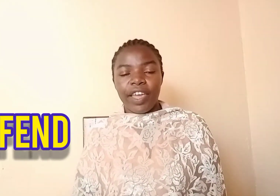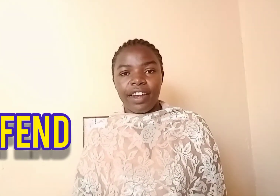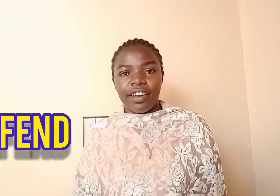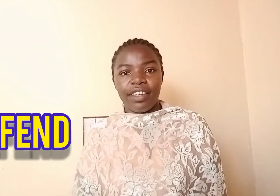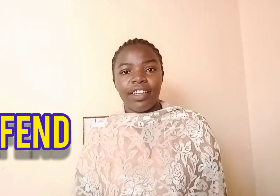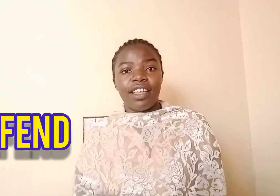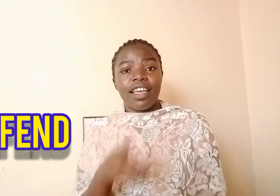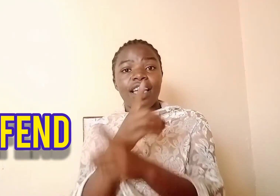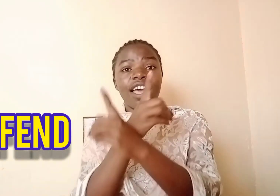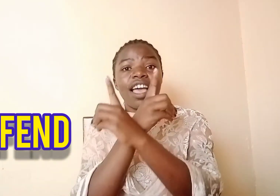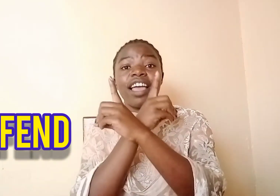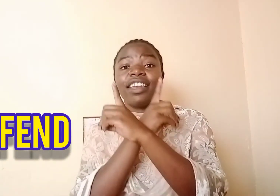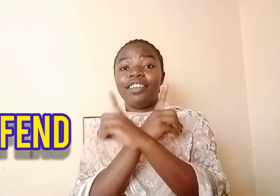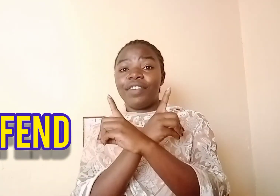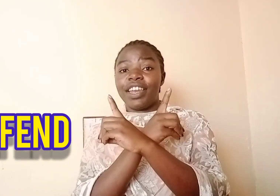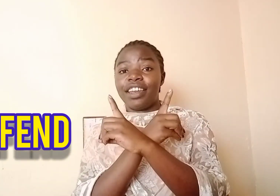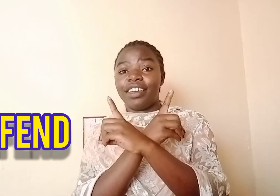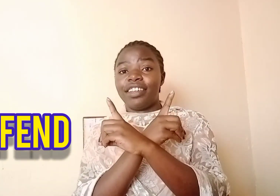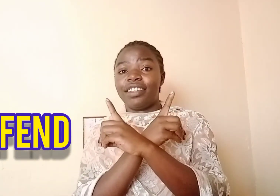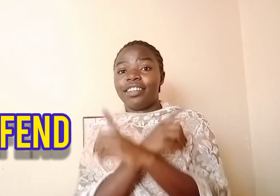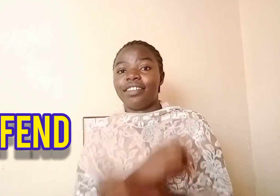Defend. Defend.